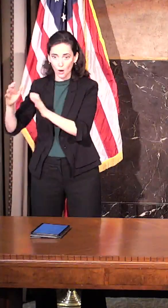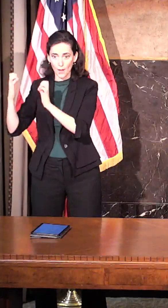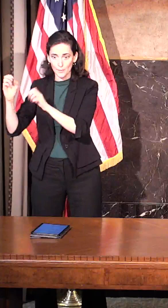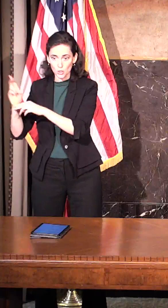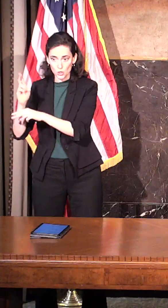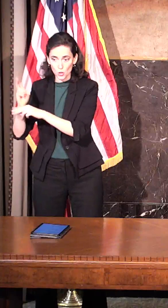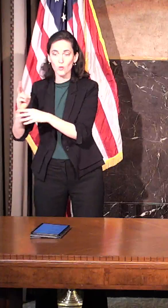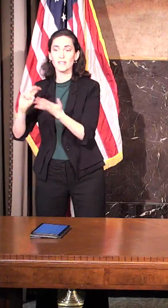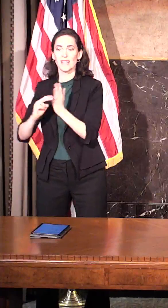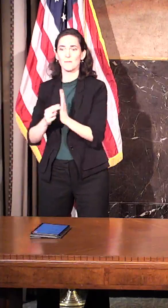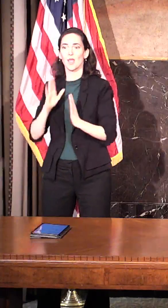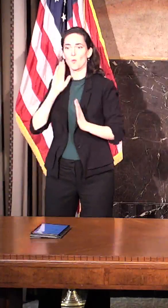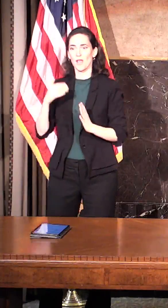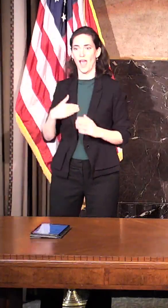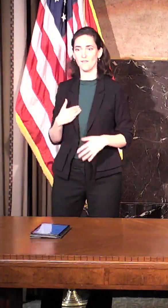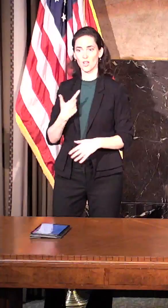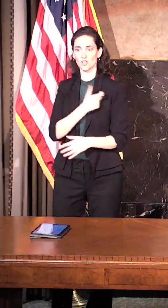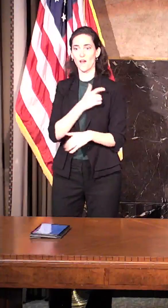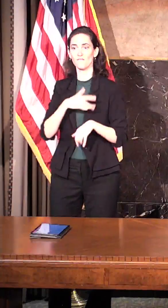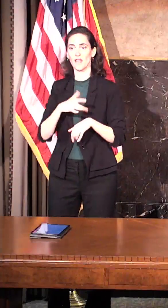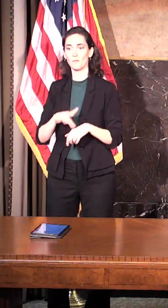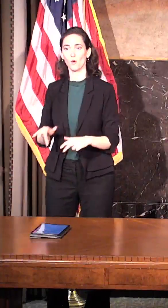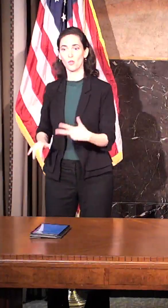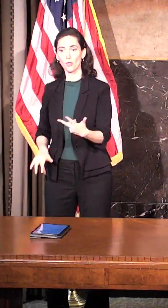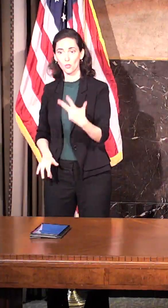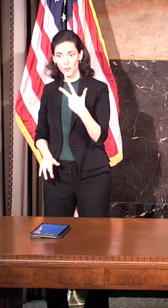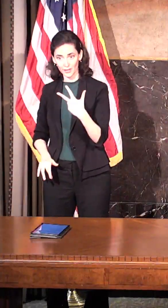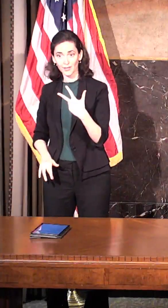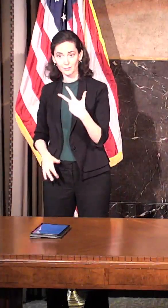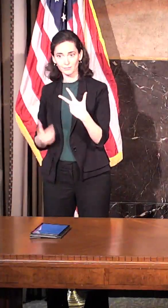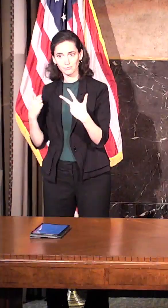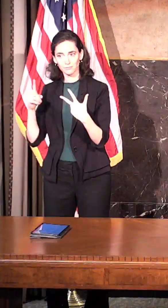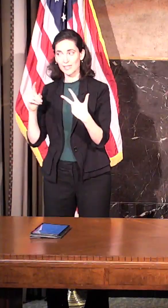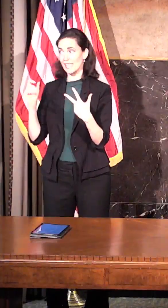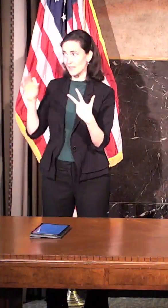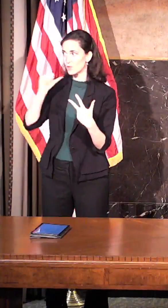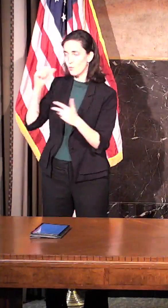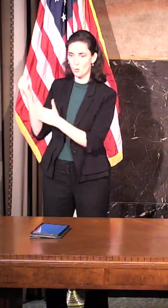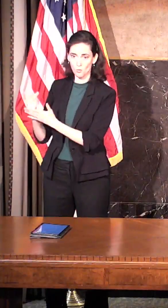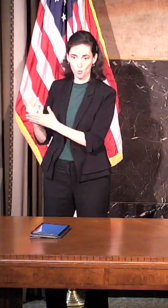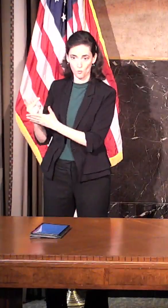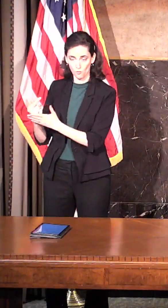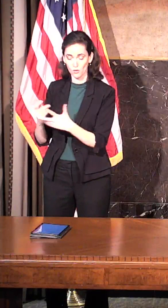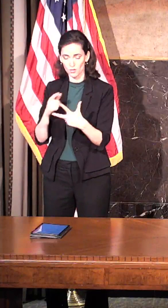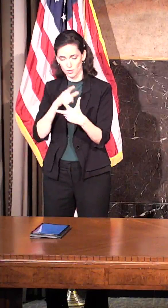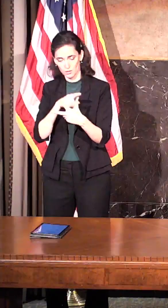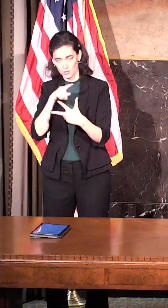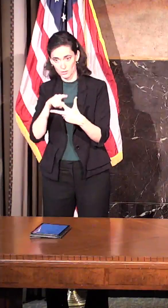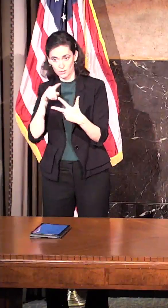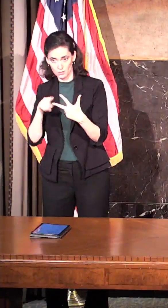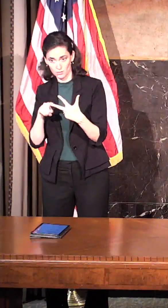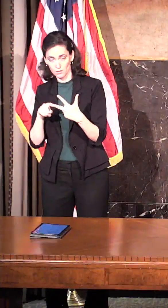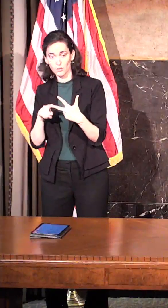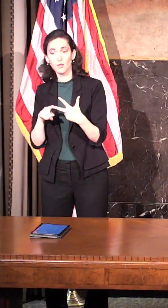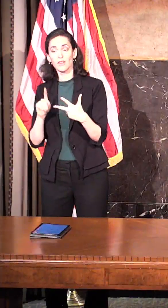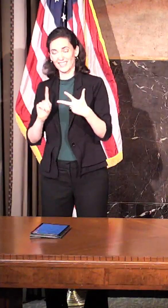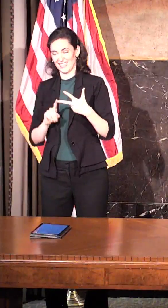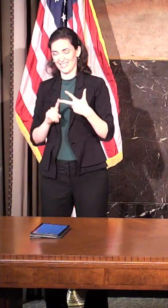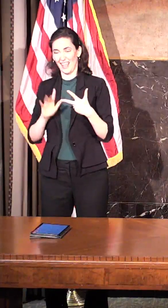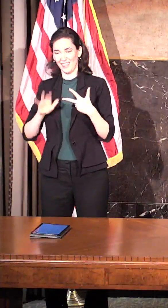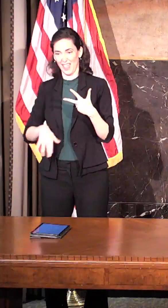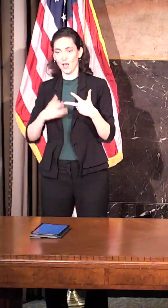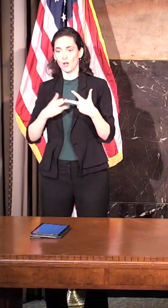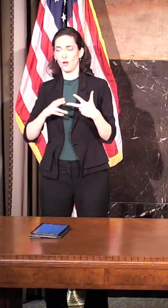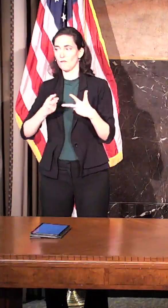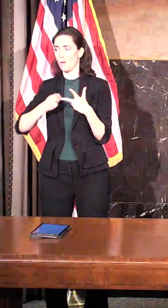of 3 vaccines that we will have at our disposal to employ. And we could have the Johnson &